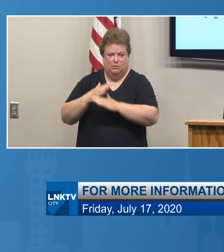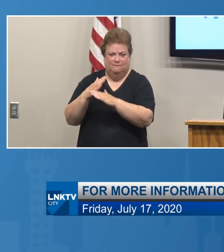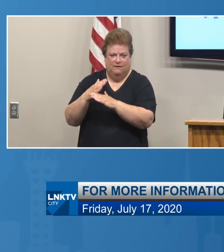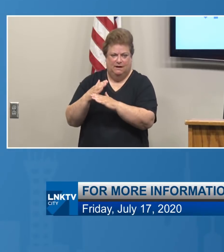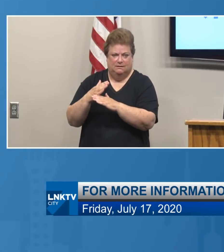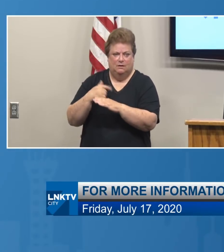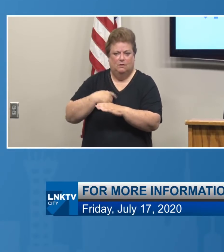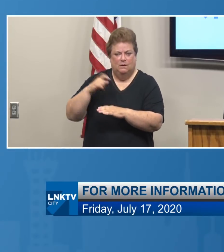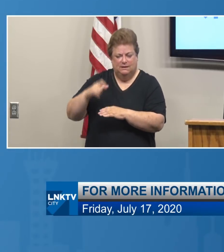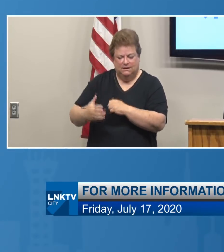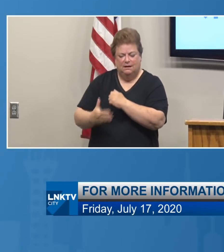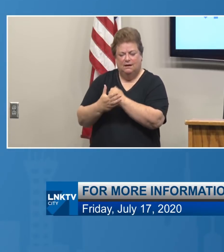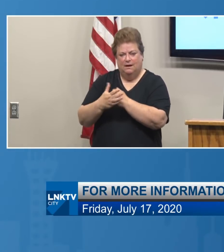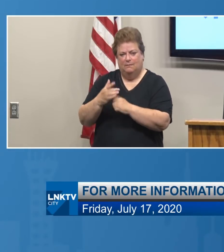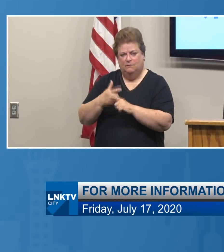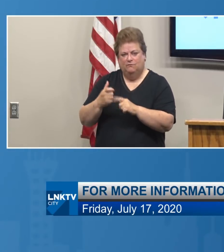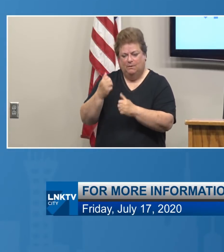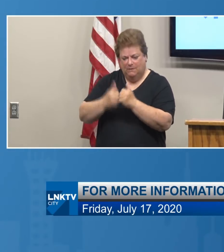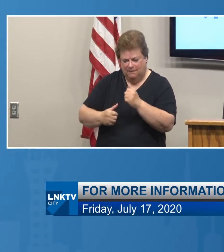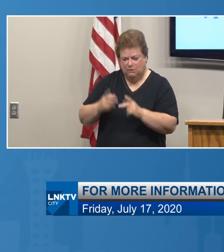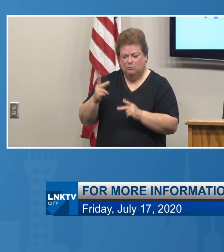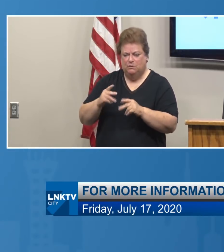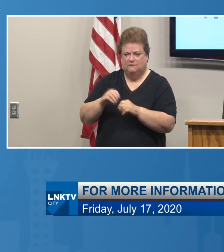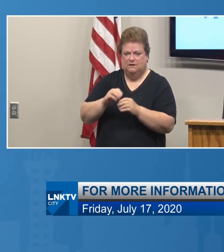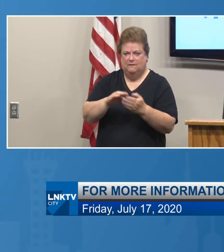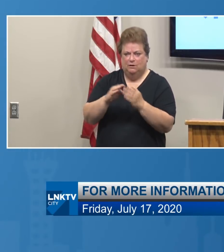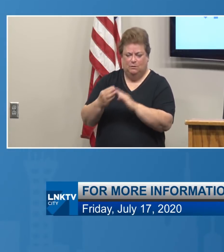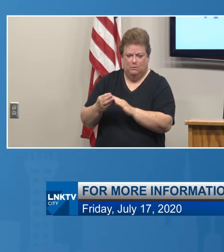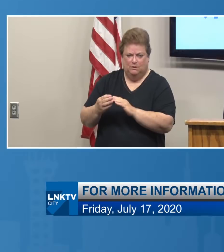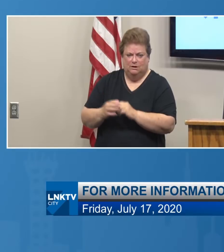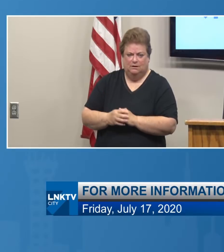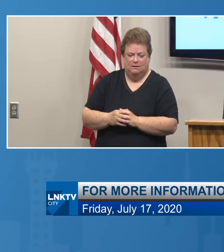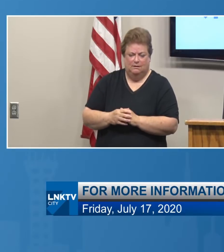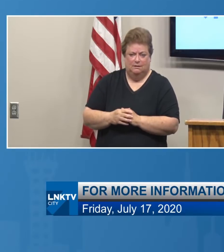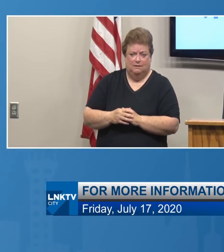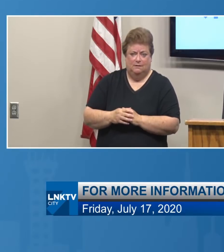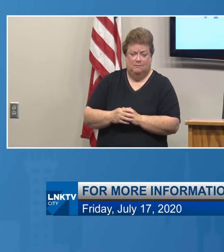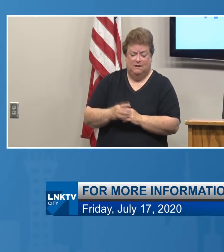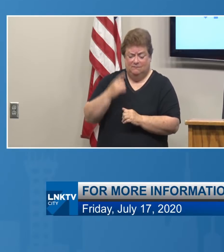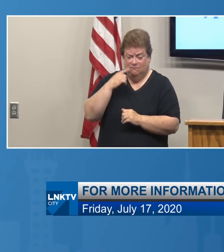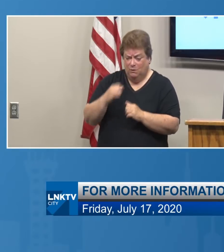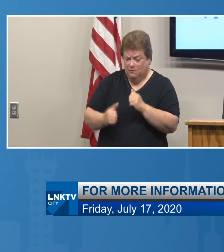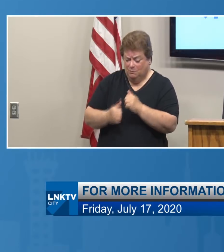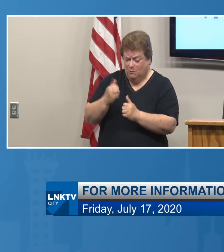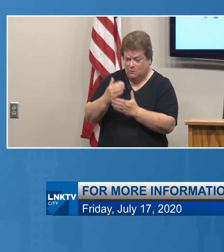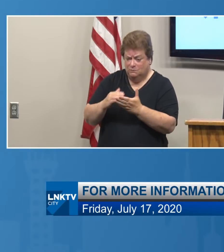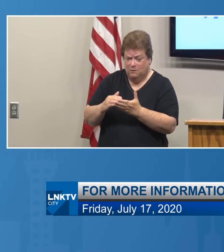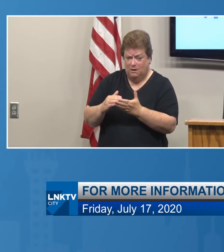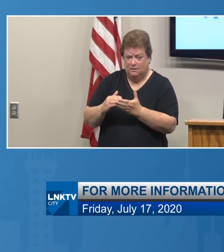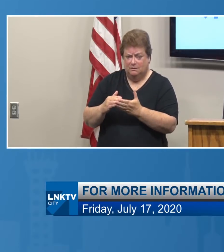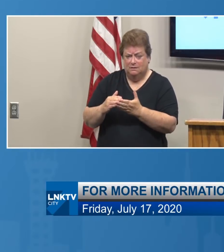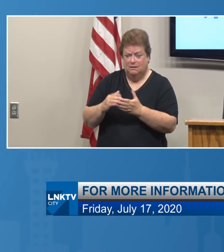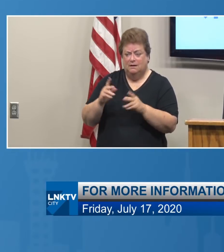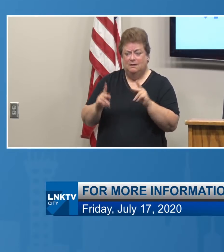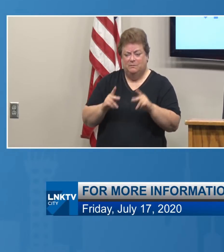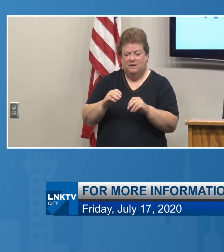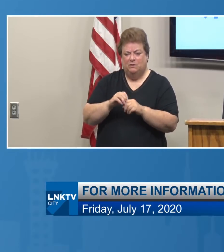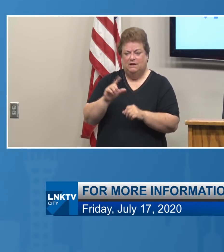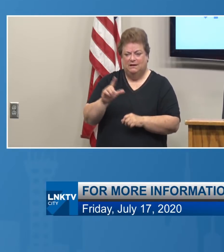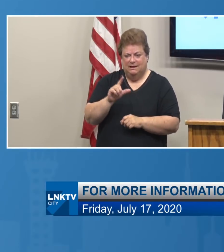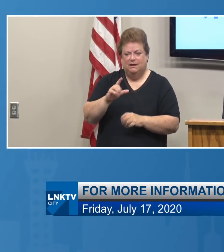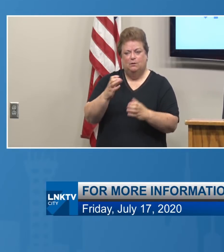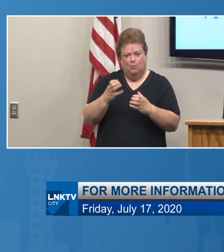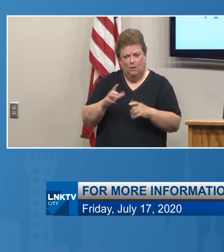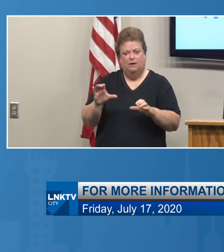help of every person in our community. For the most part, always people in Lincoln want to do the